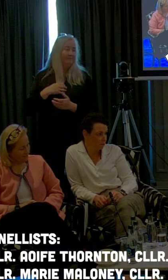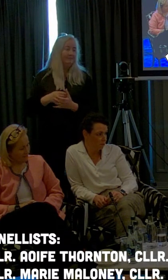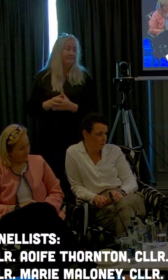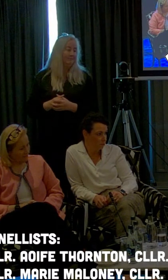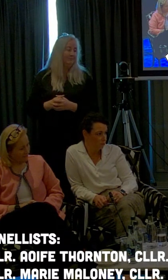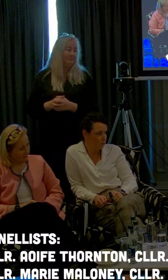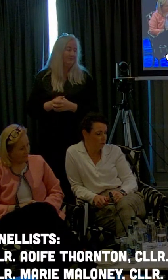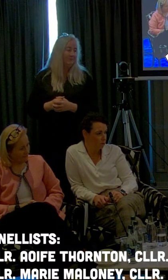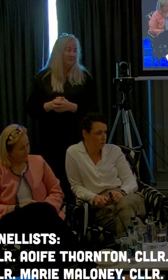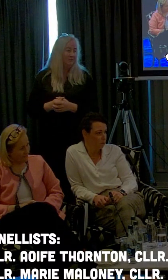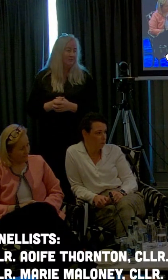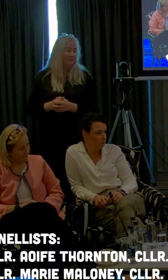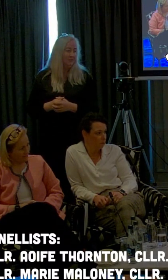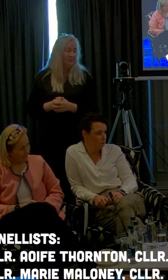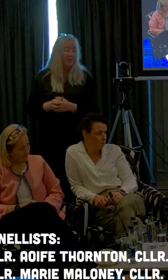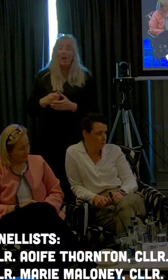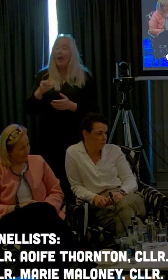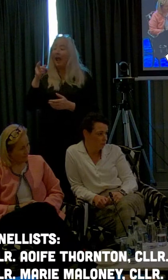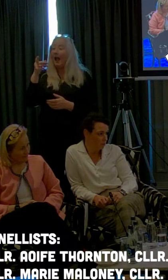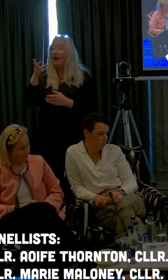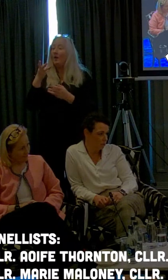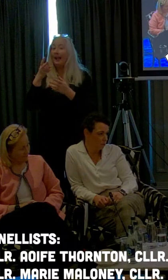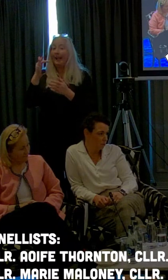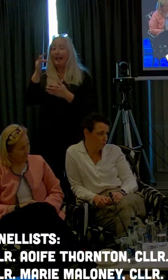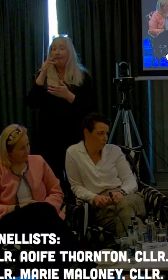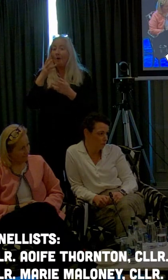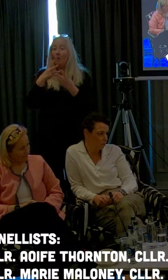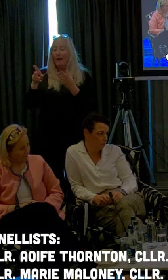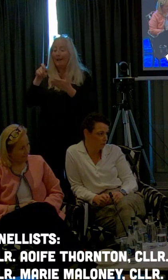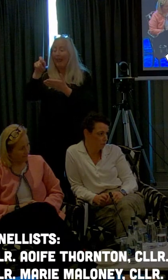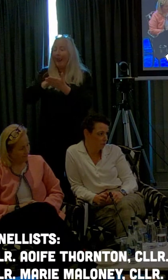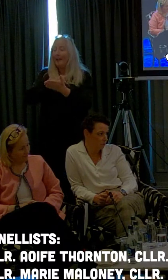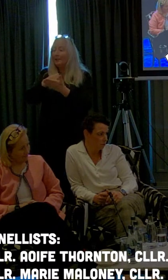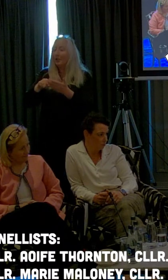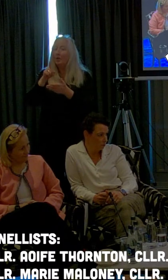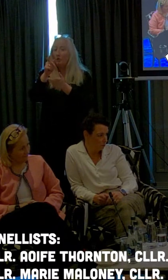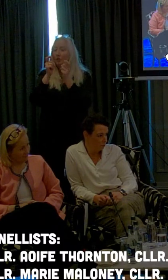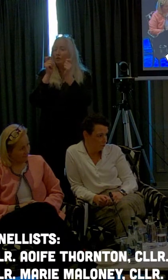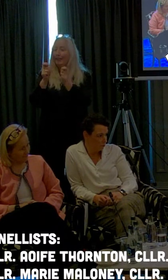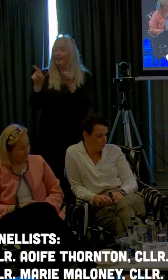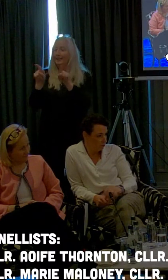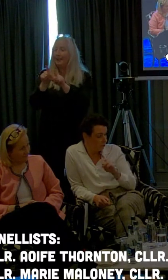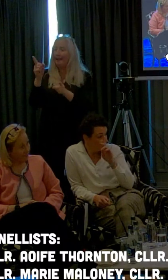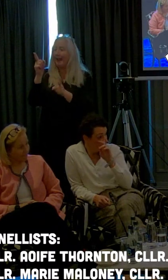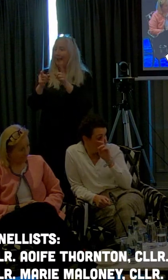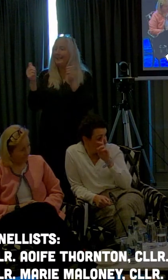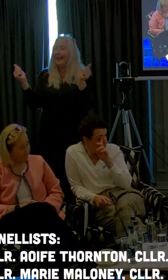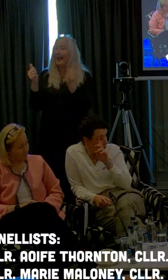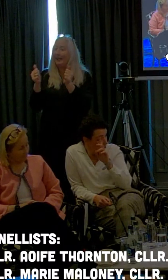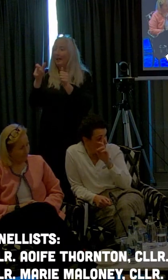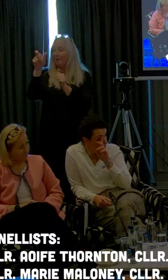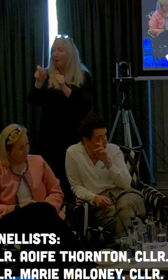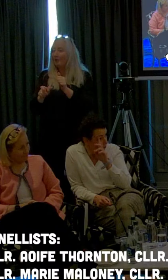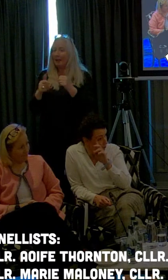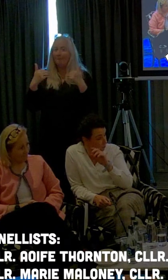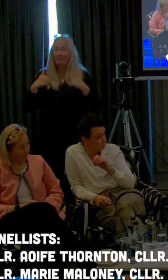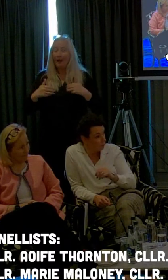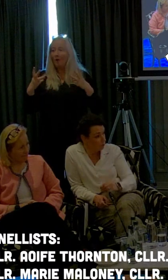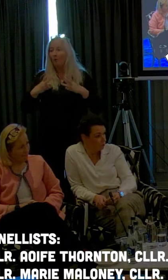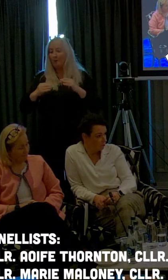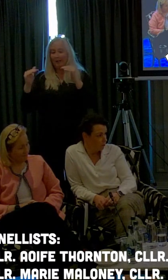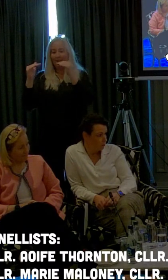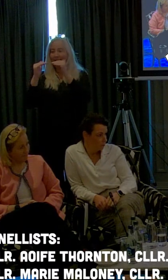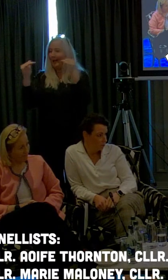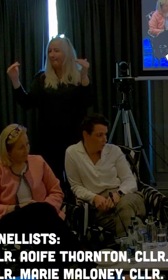when you do get elected, you are treated exactly the same as any male man or any male person in the room. In the council, they treat you